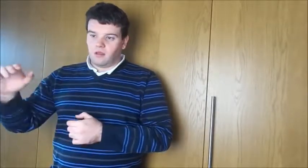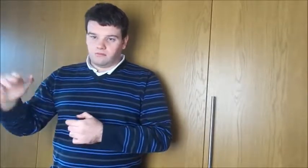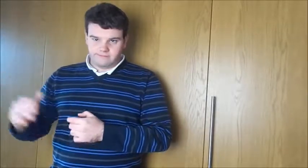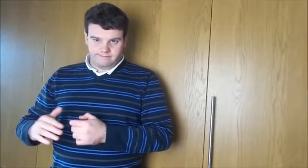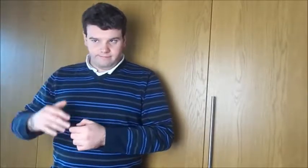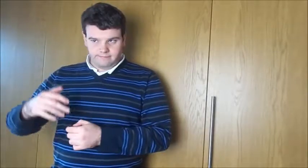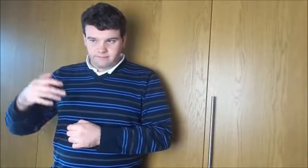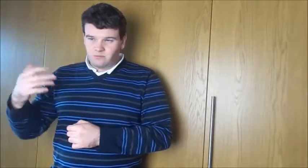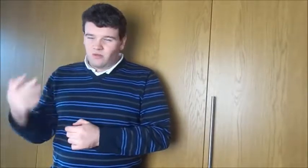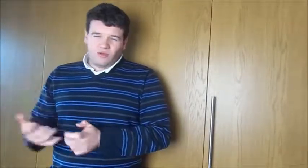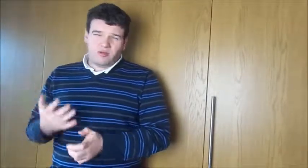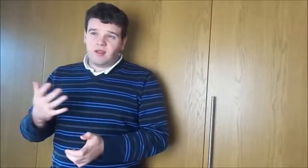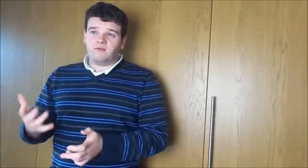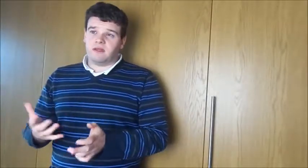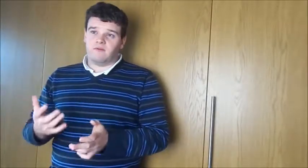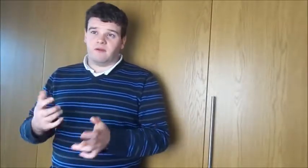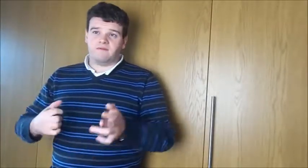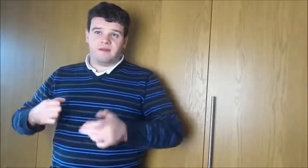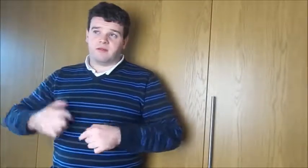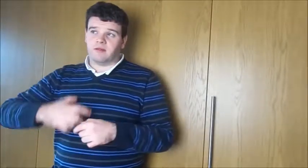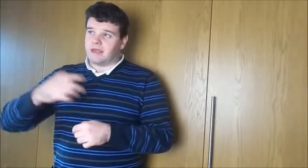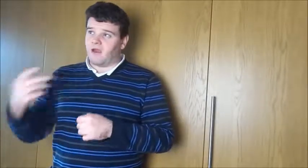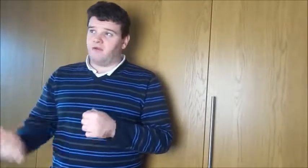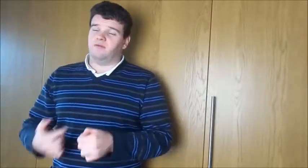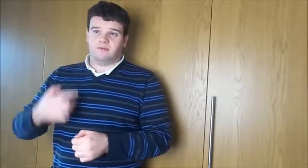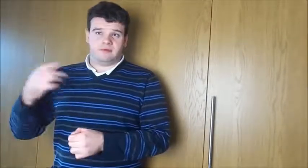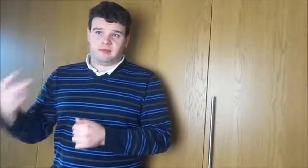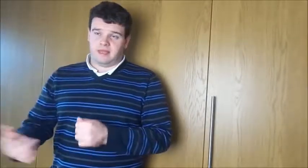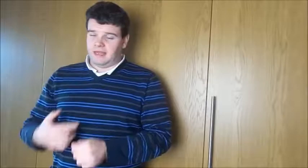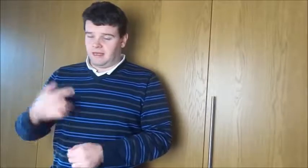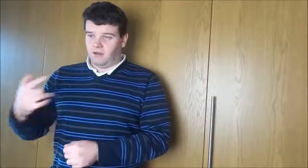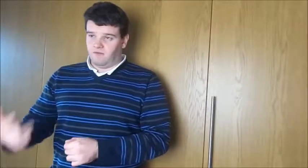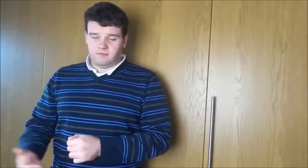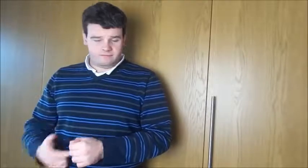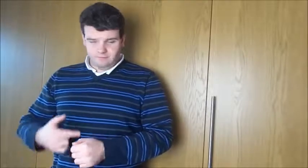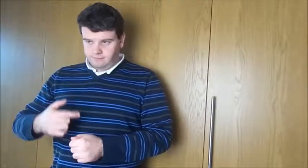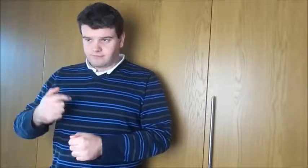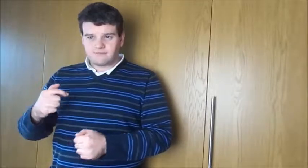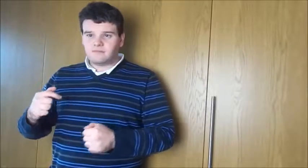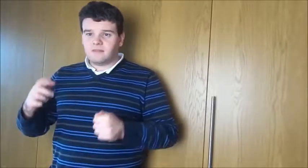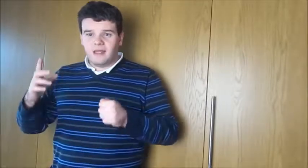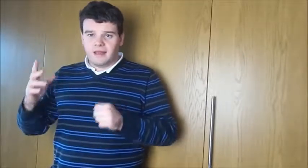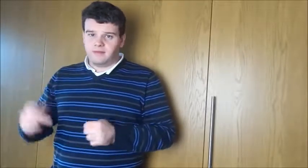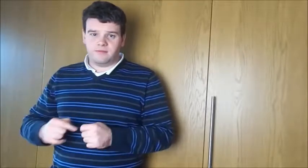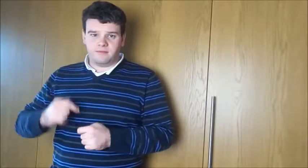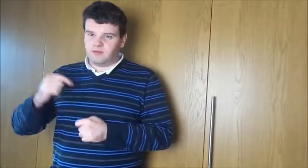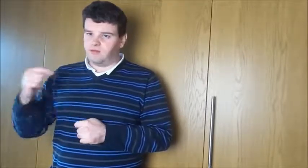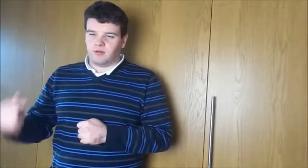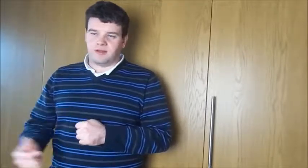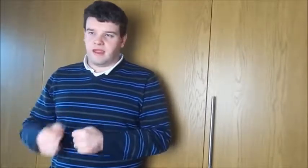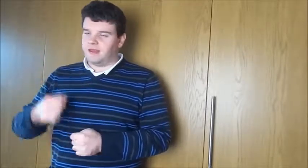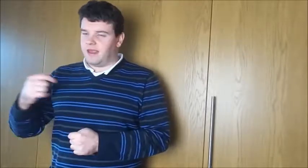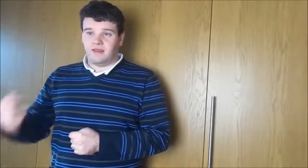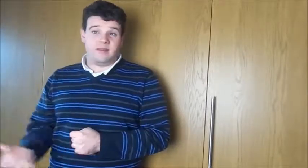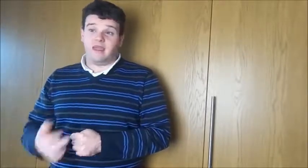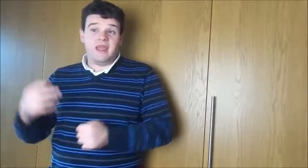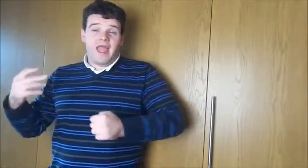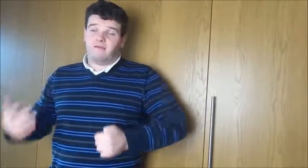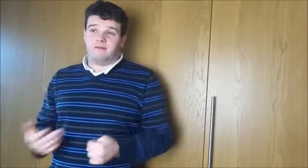just generally kind of like things just carried on ticketing over. and just day to day, everything